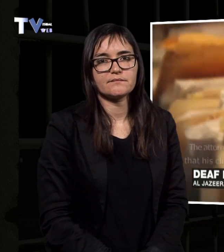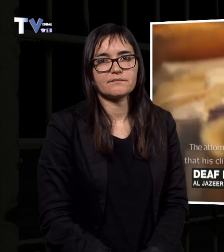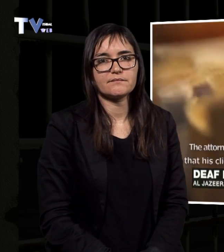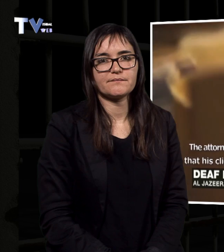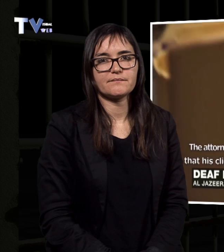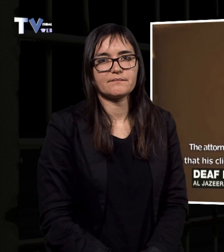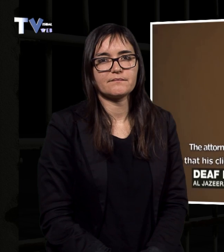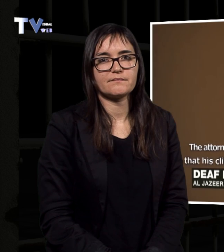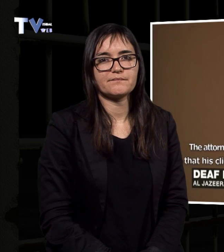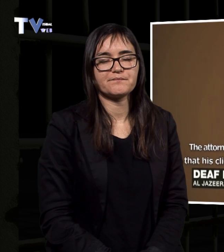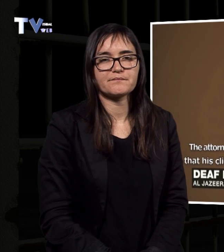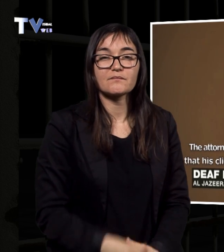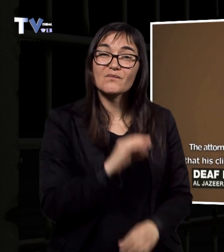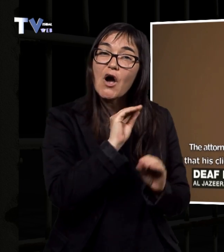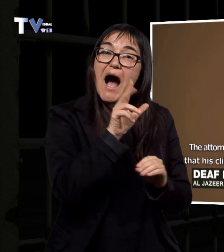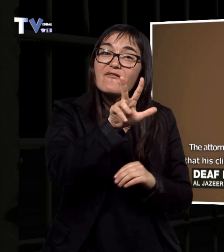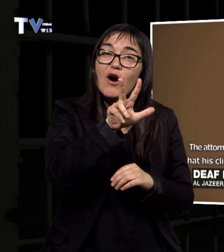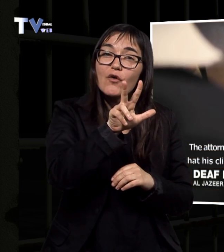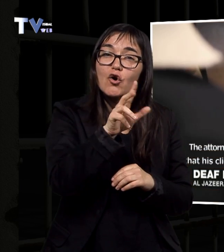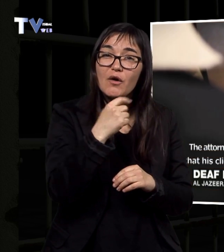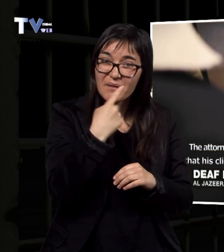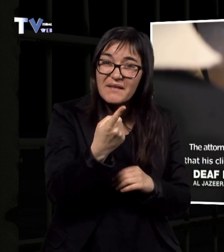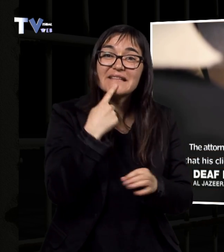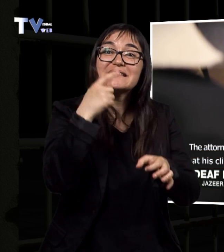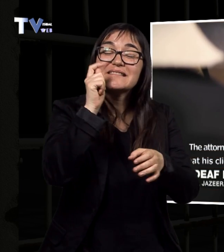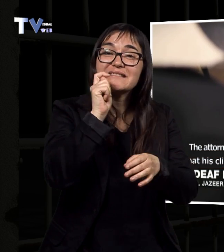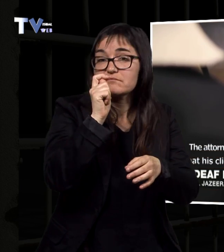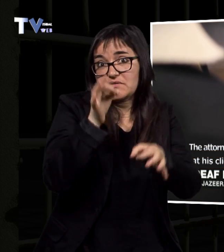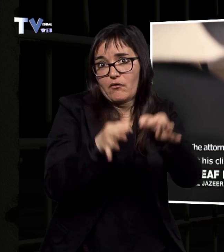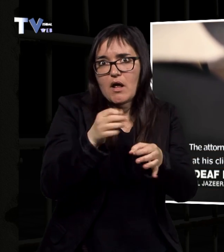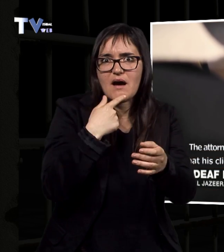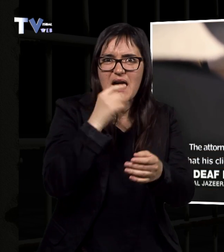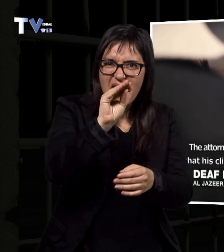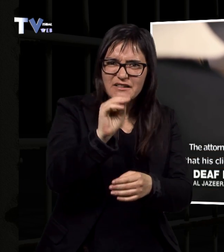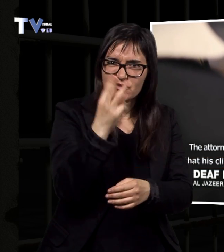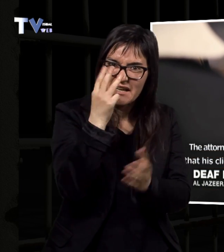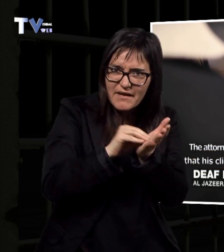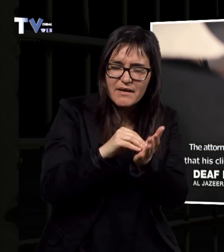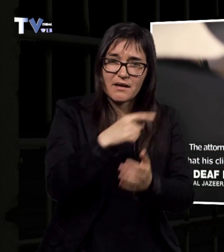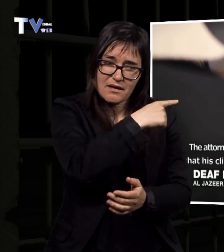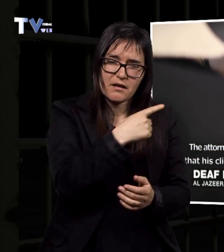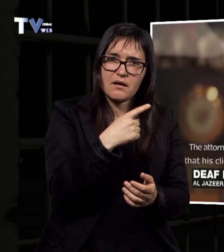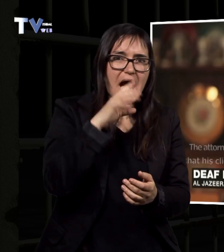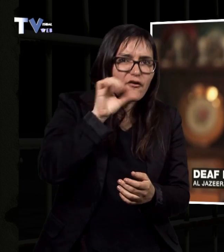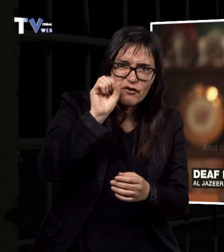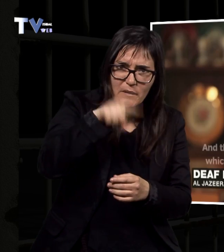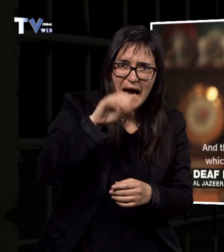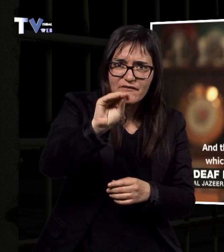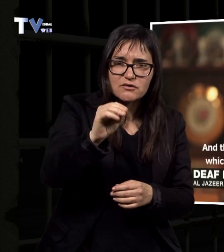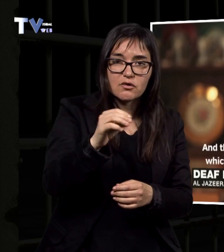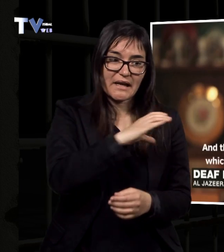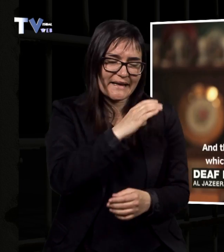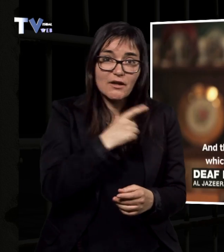The attorney 3 times alerted the court and the state that his client could